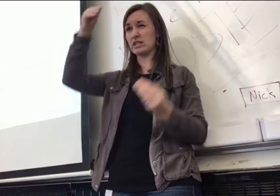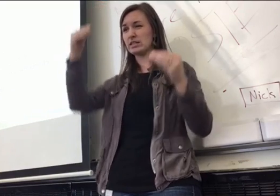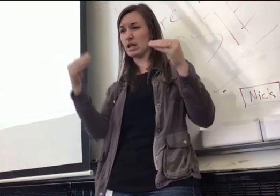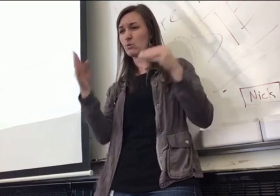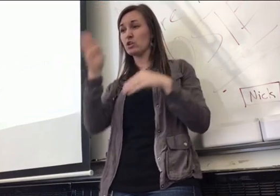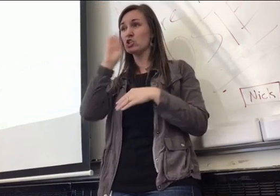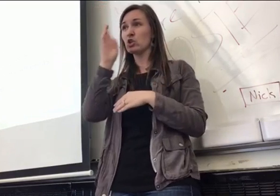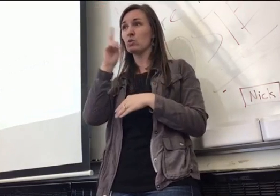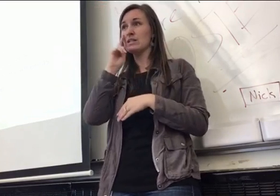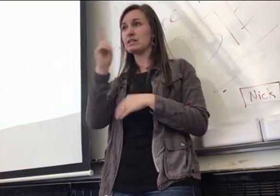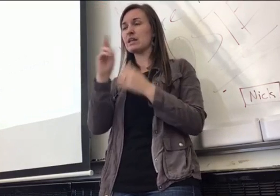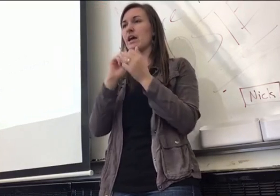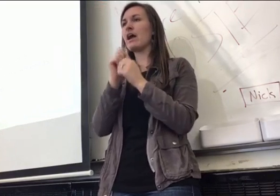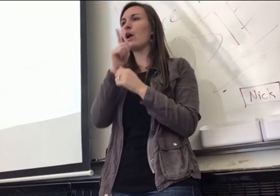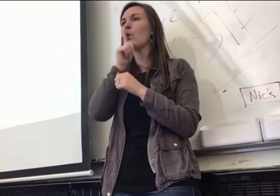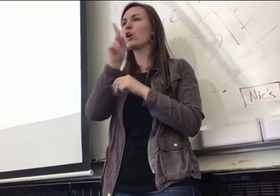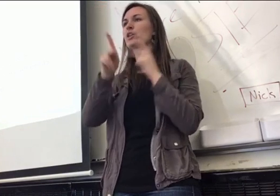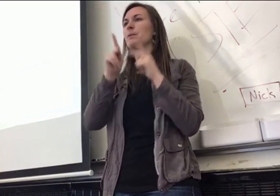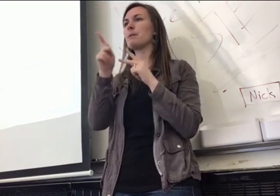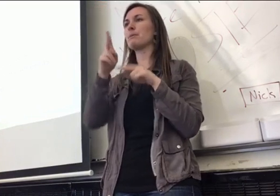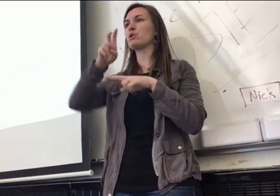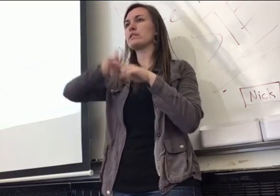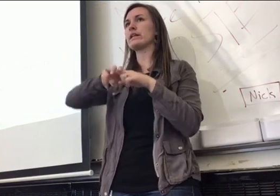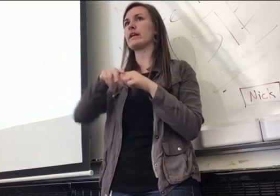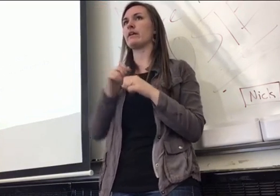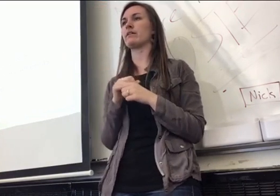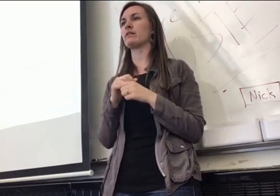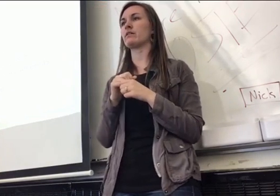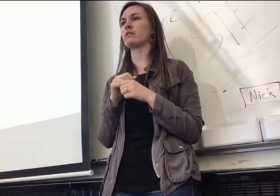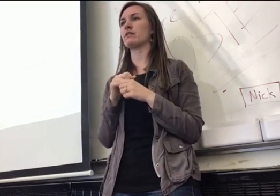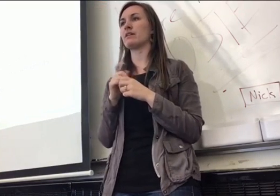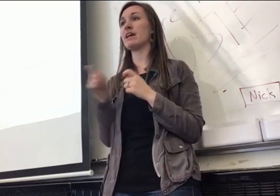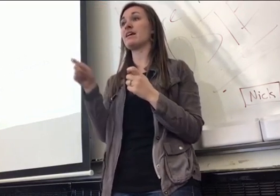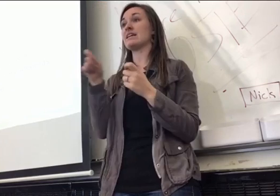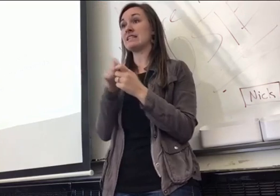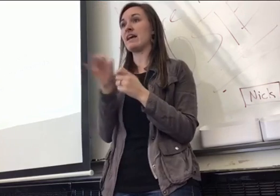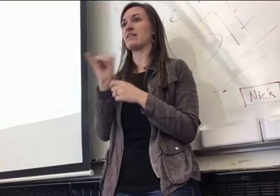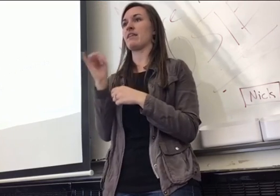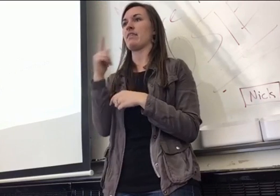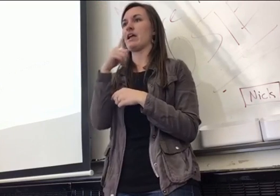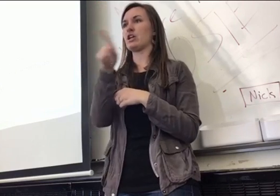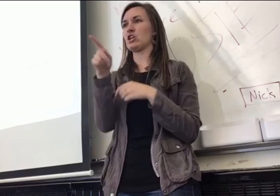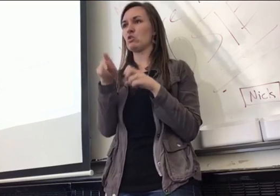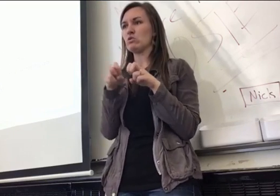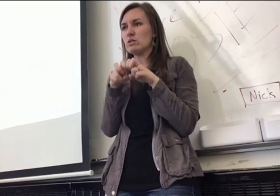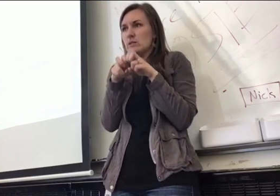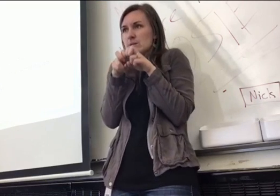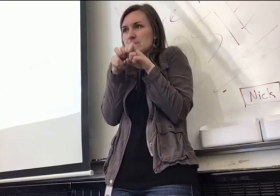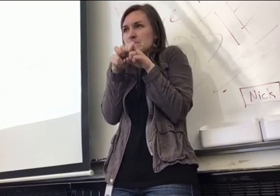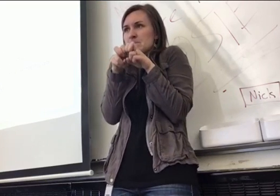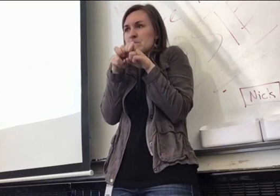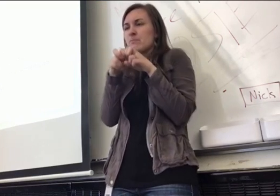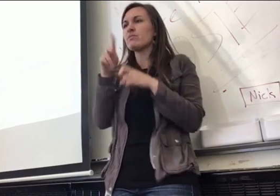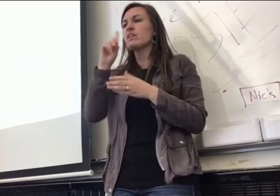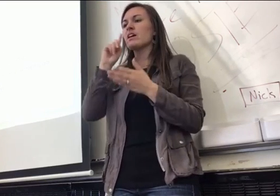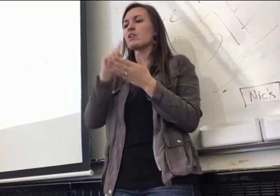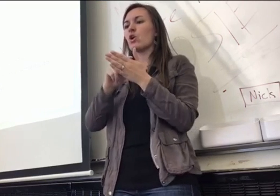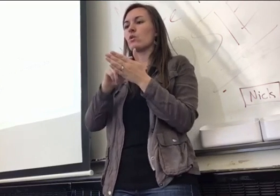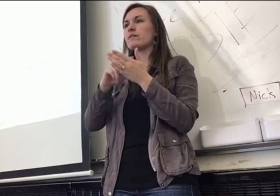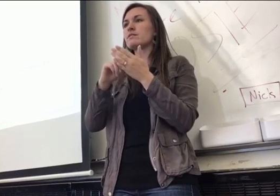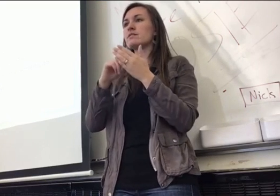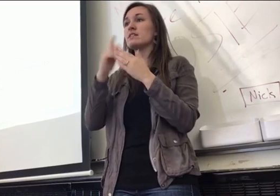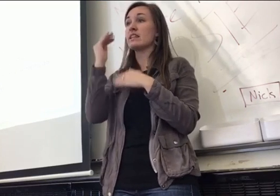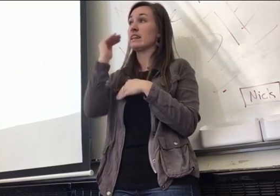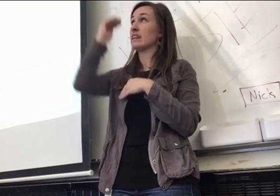you'll see how are those people sitting? Exactly like you guys. Notice too, how tall is the